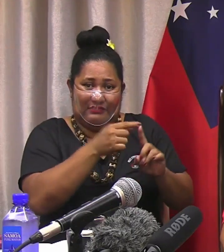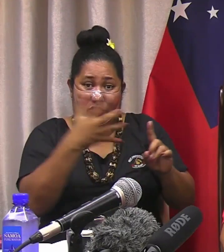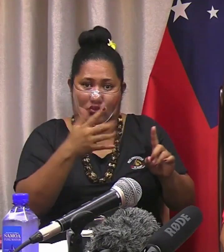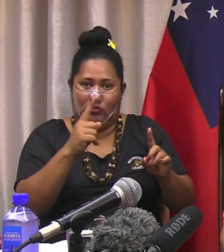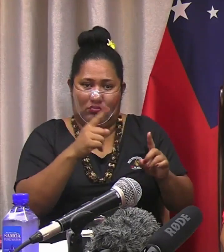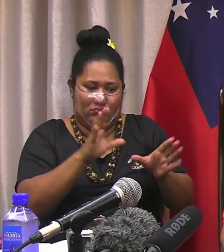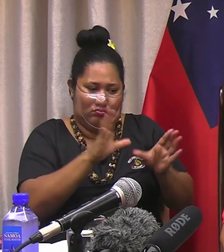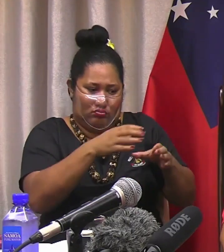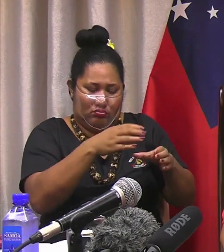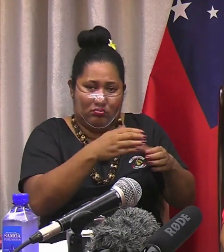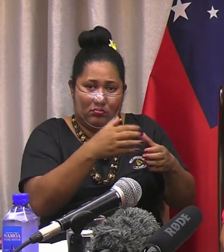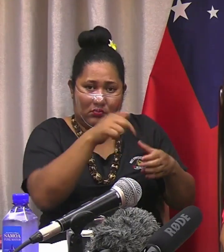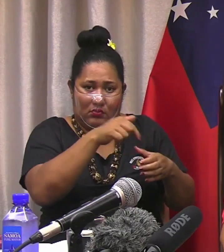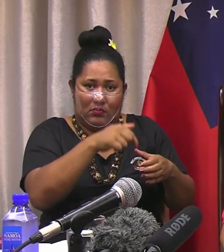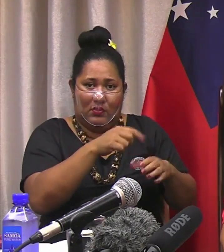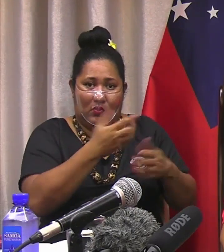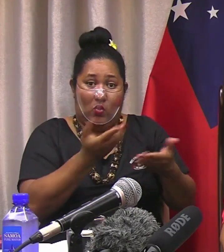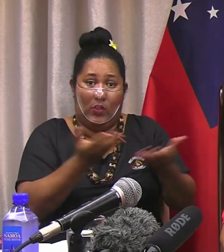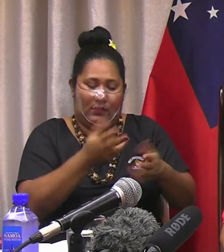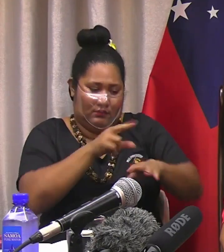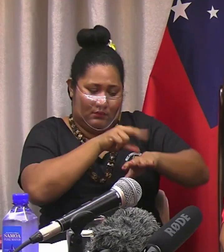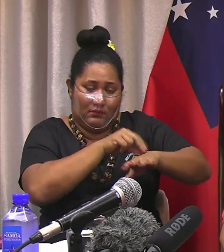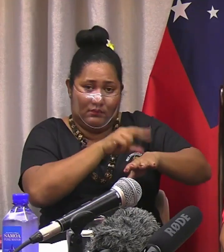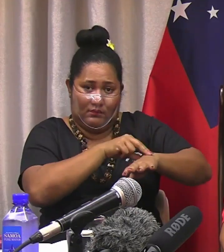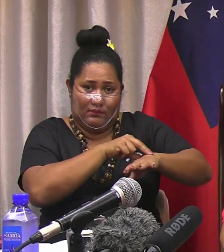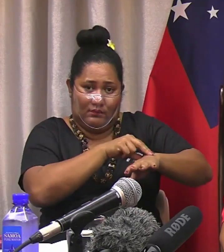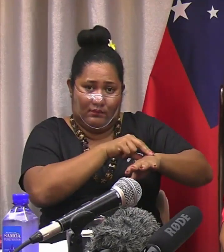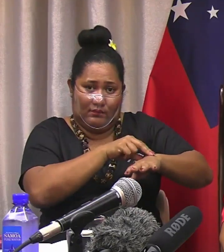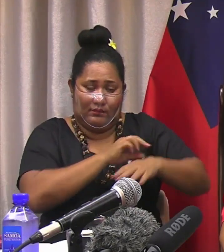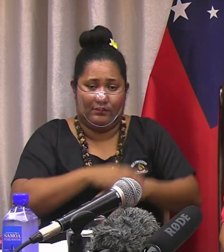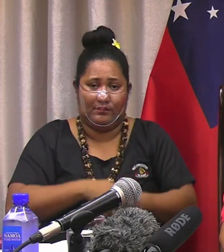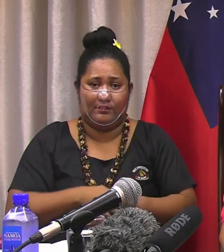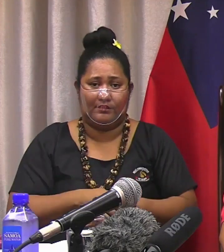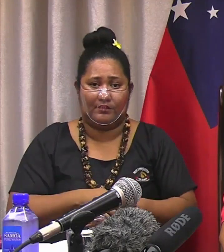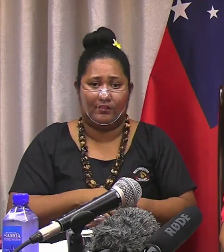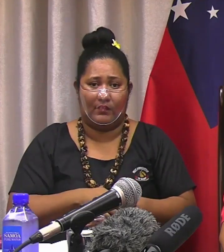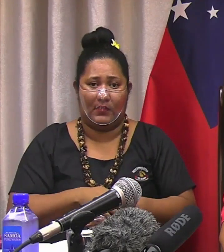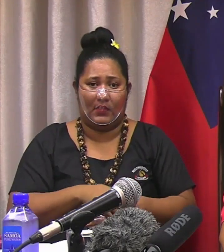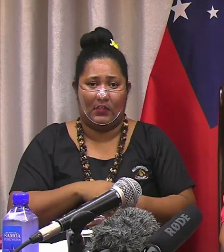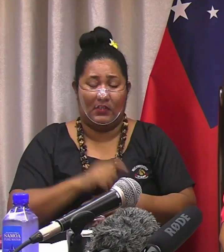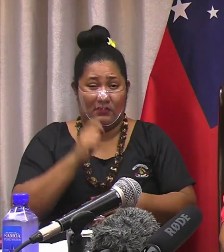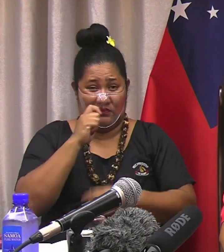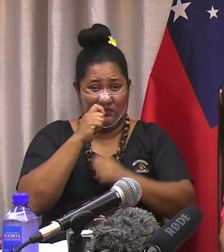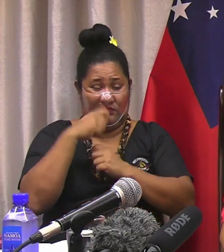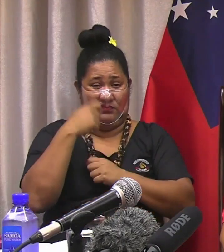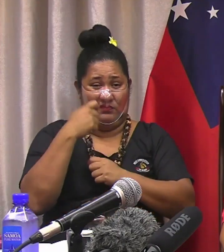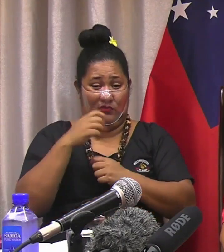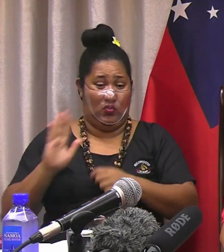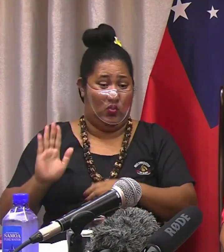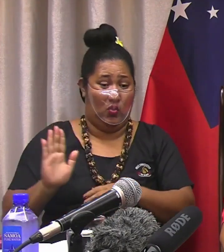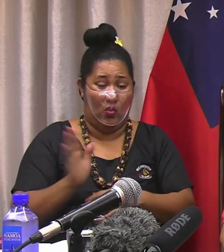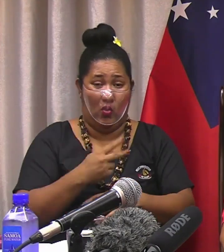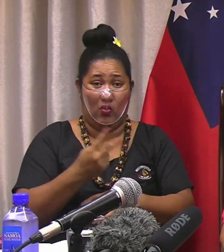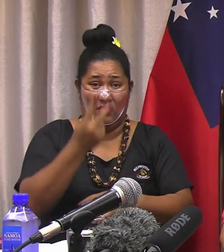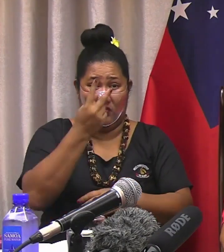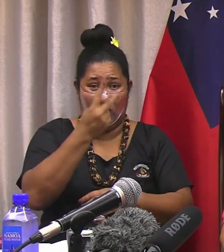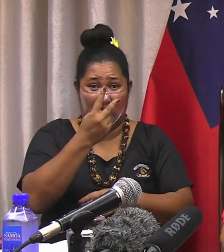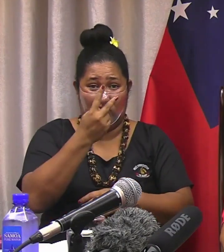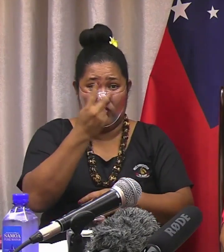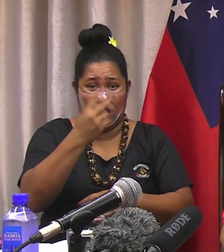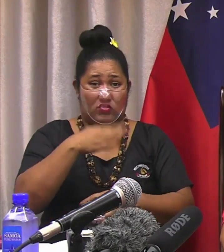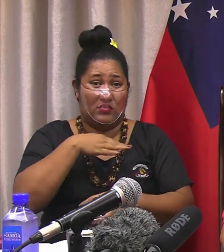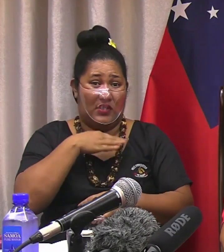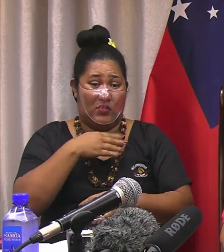isolation units at Mataafa. The swab tests for all